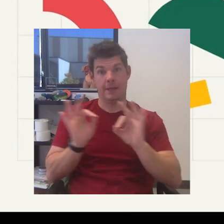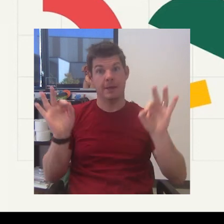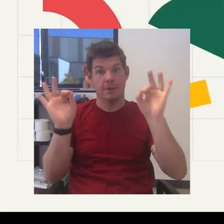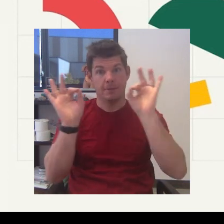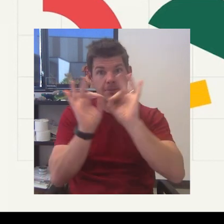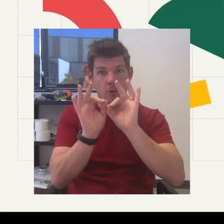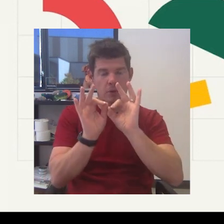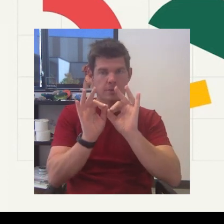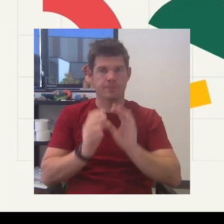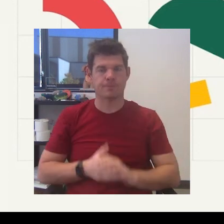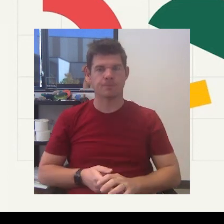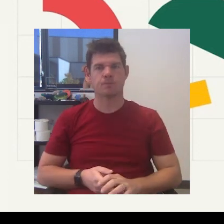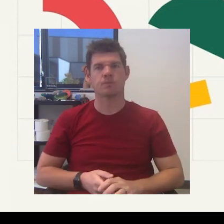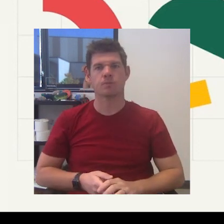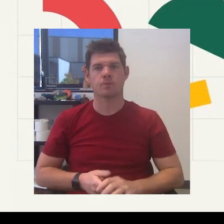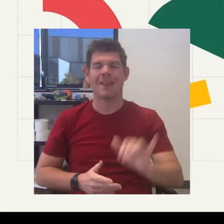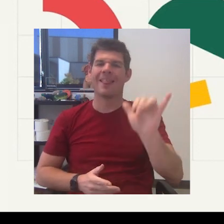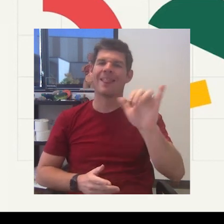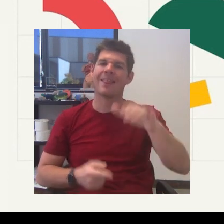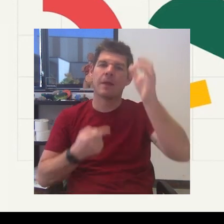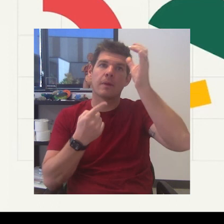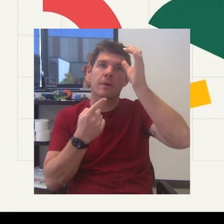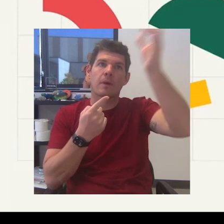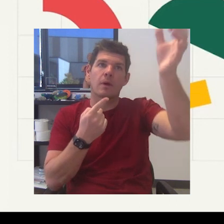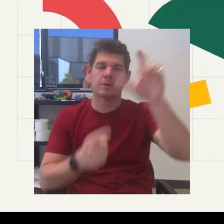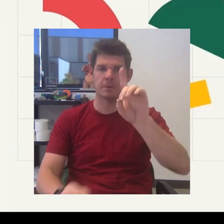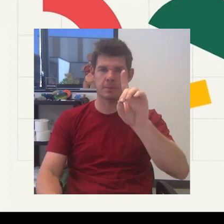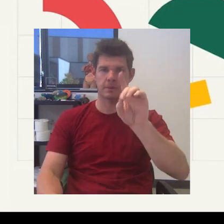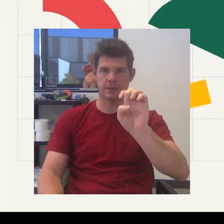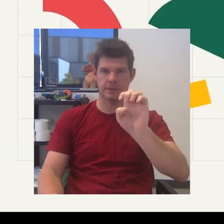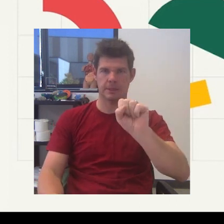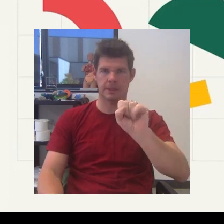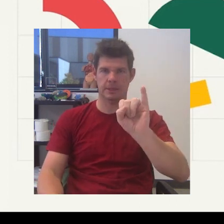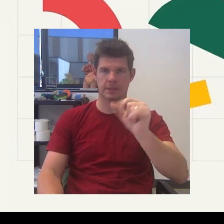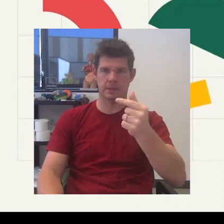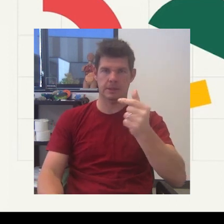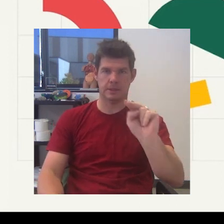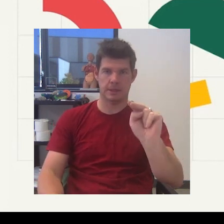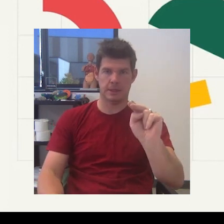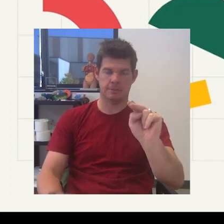design that we want to talk about as we work our way through all of our activities.